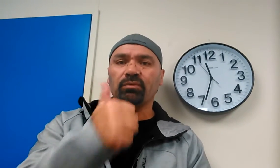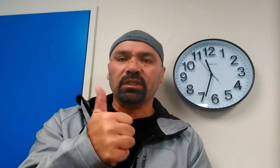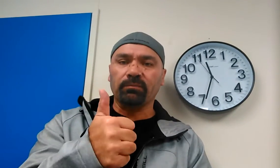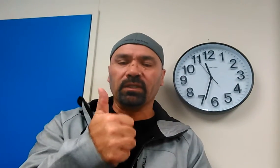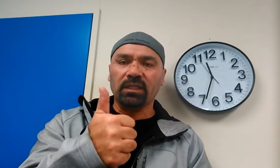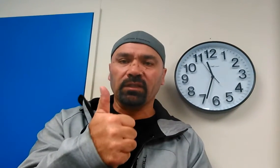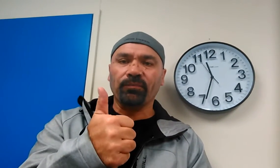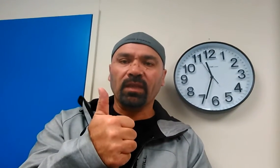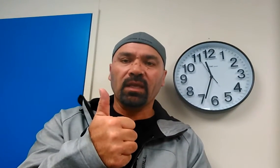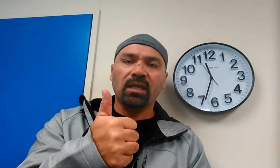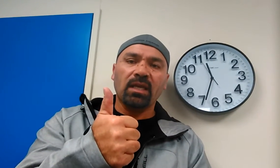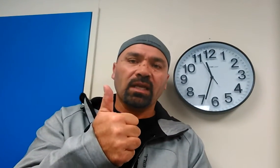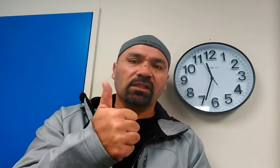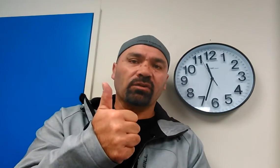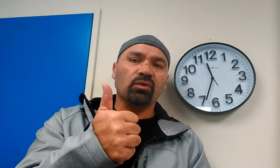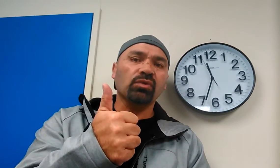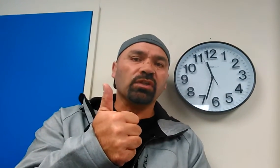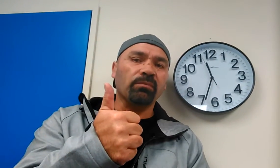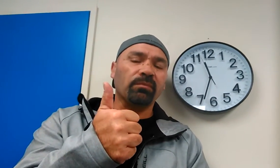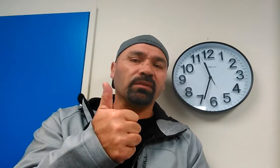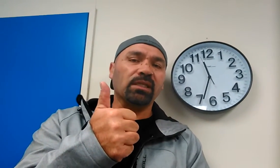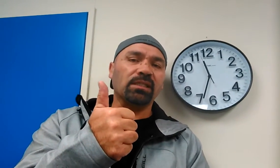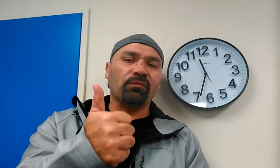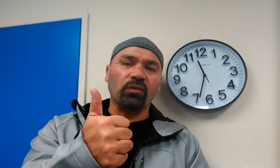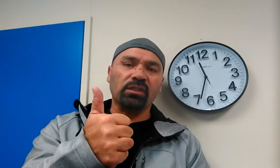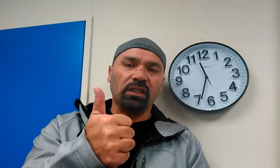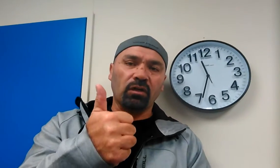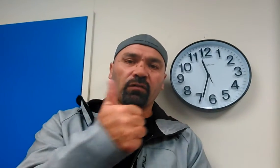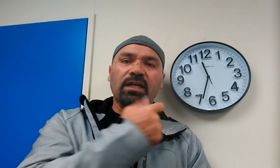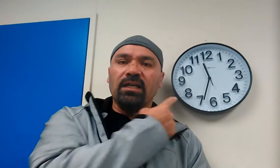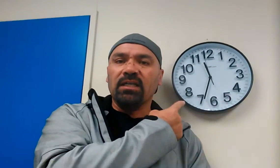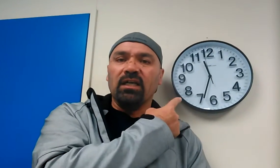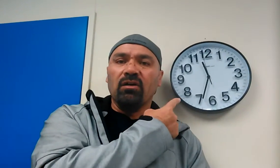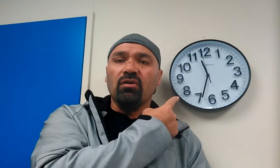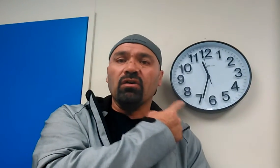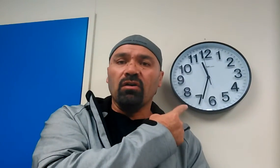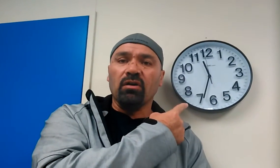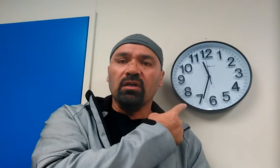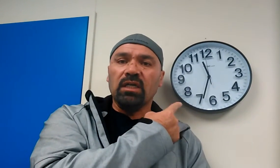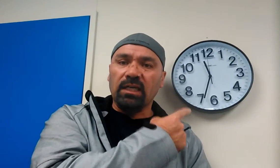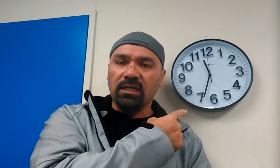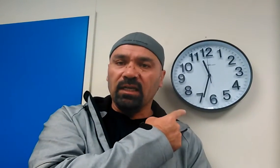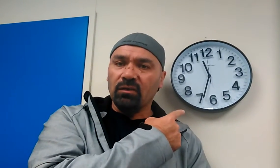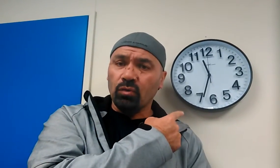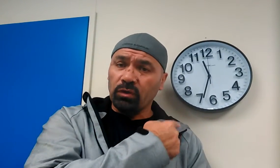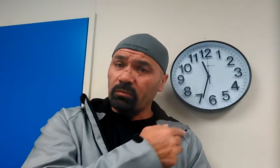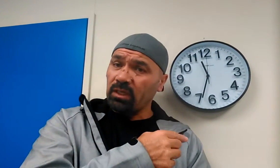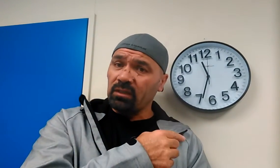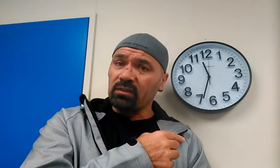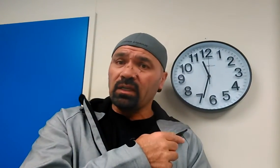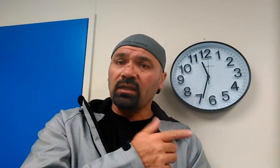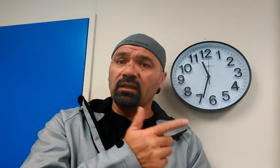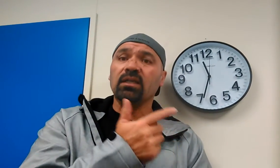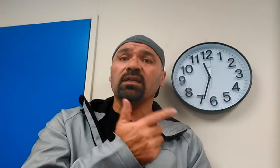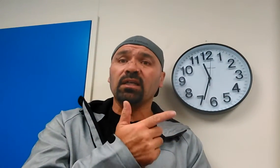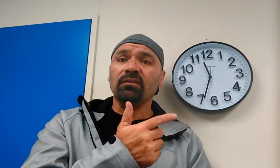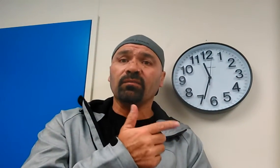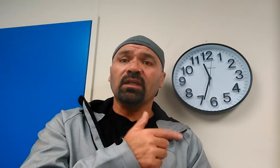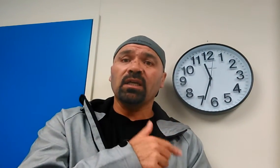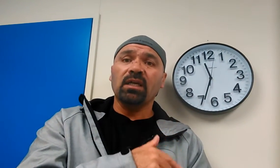kip, k. So it also is the first letter of karaka, or clock, karaka. Kōrero mai, can you say that? Karaka?